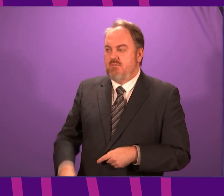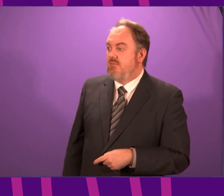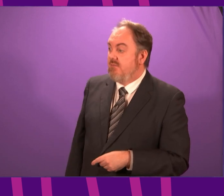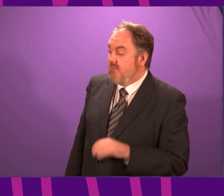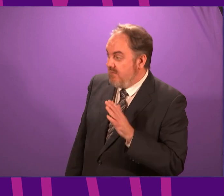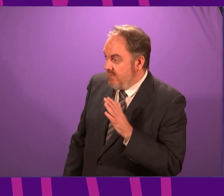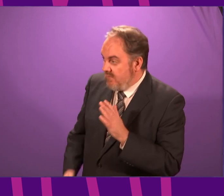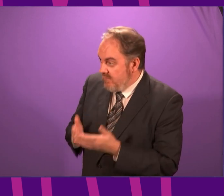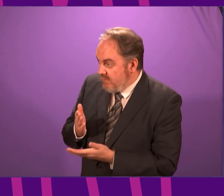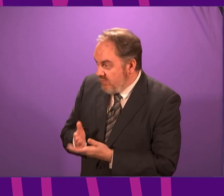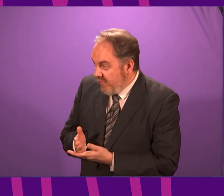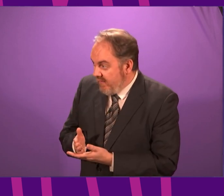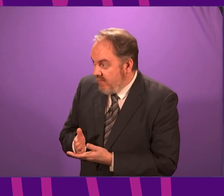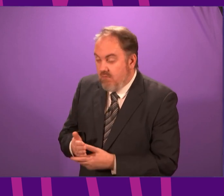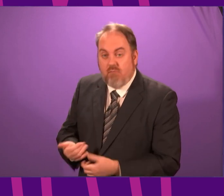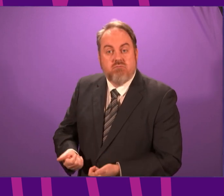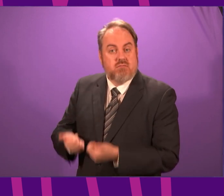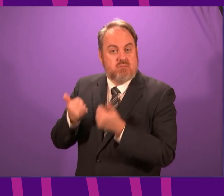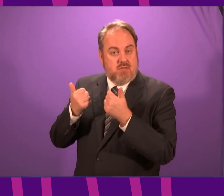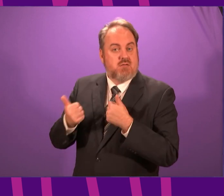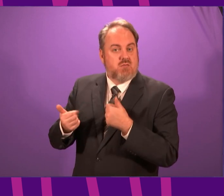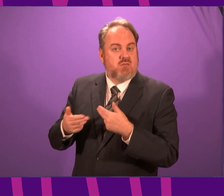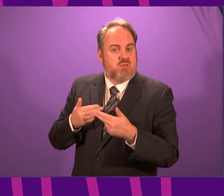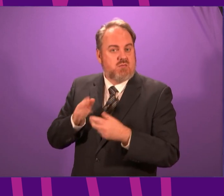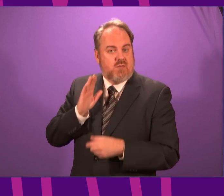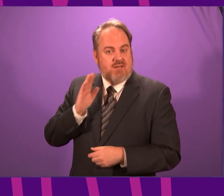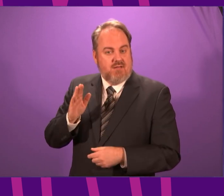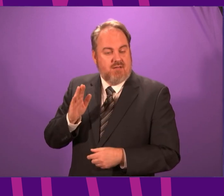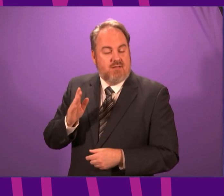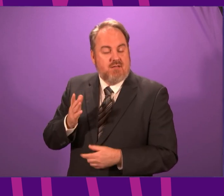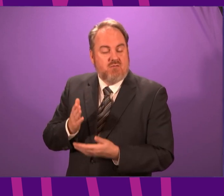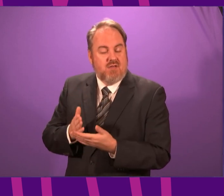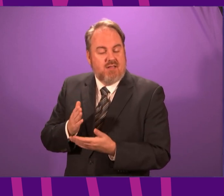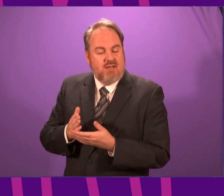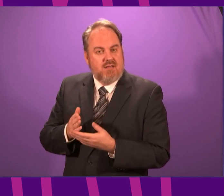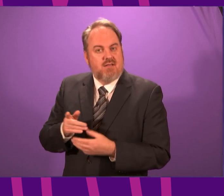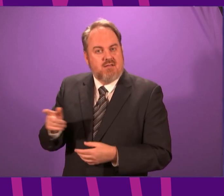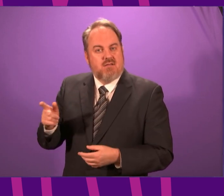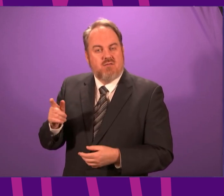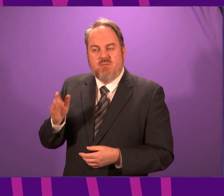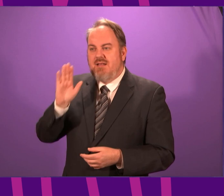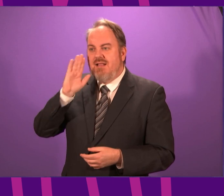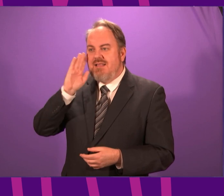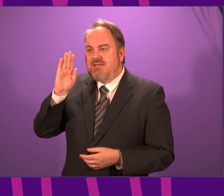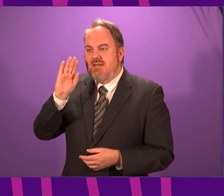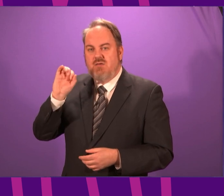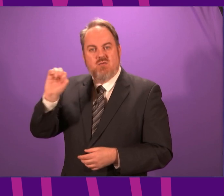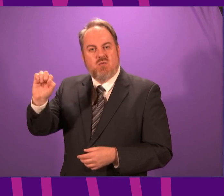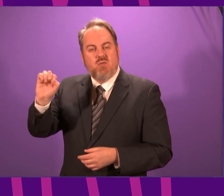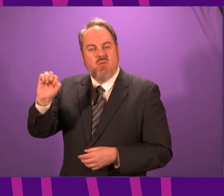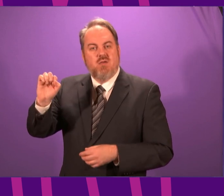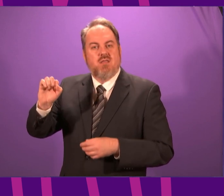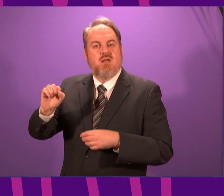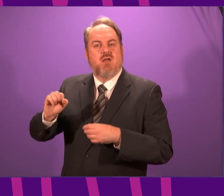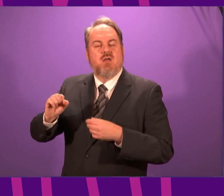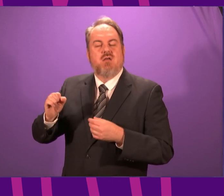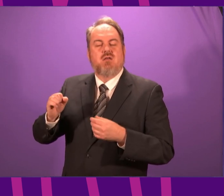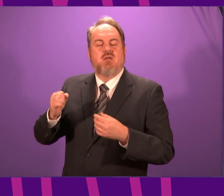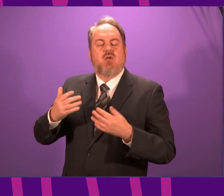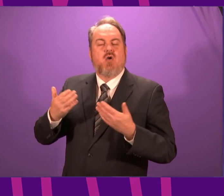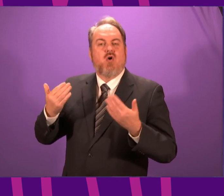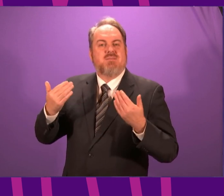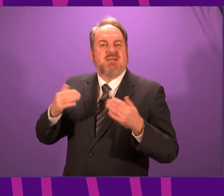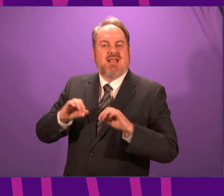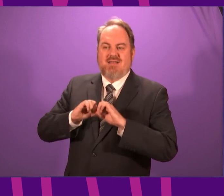absolutely welcome that, and I also welcome, First Minister, what you did say about listening to some of the ideas that hospitality have to make